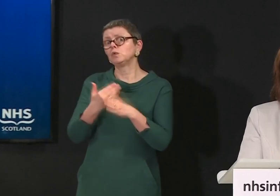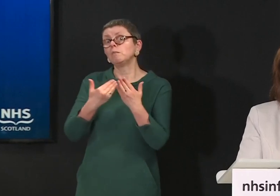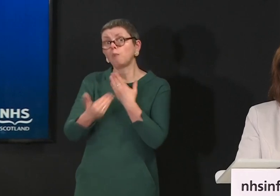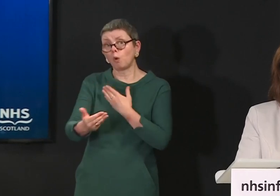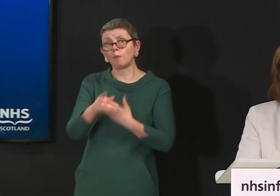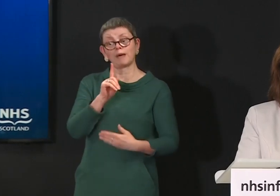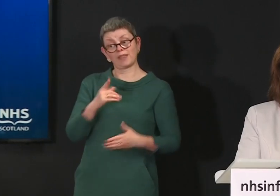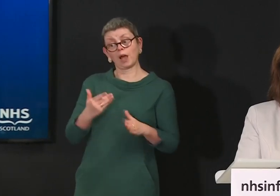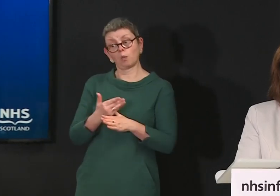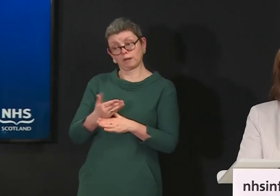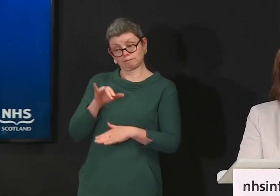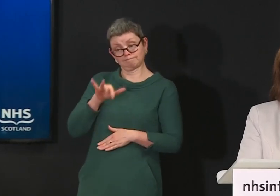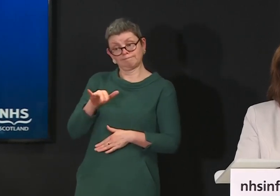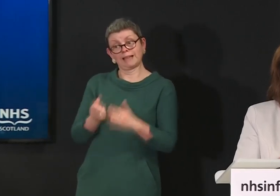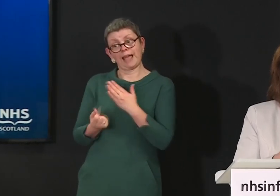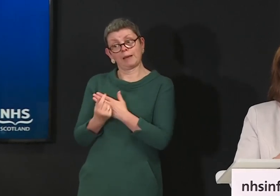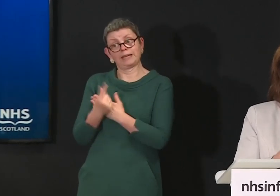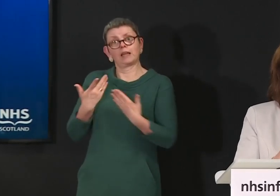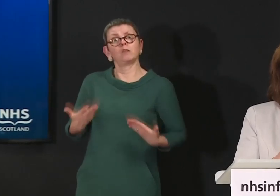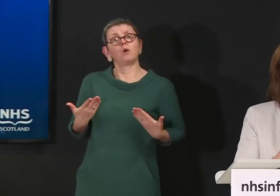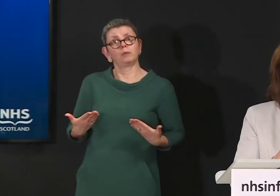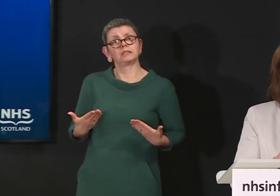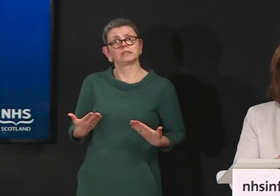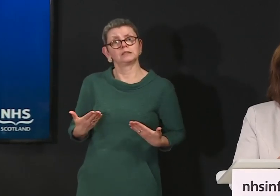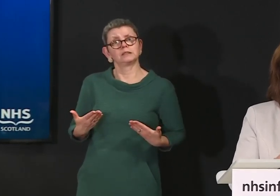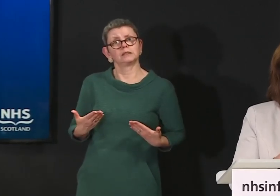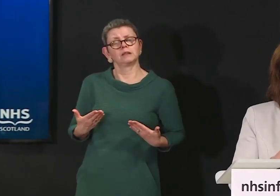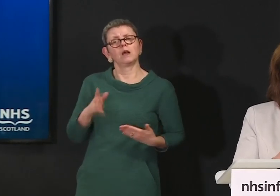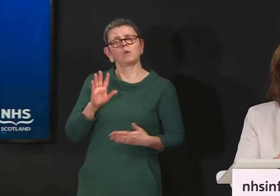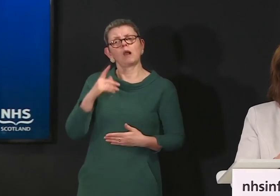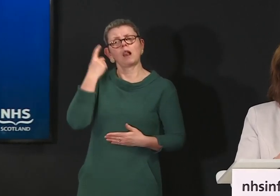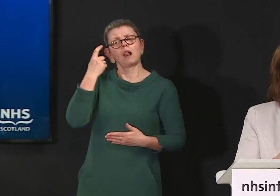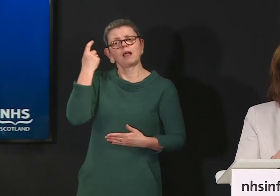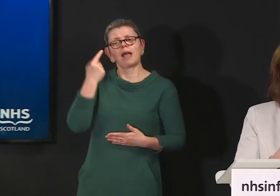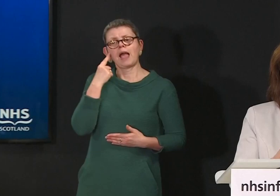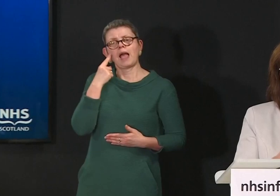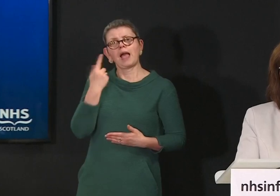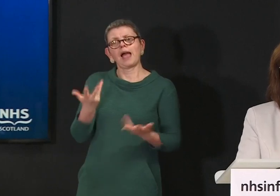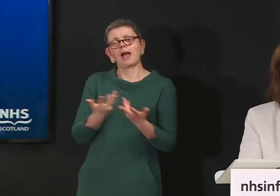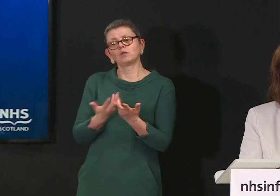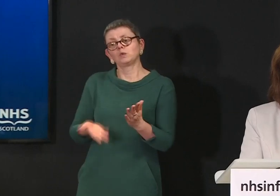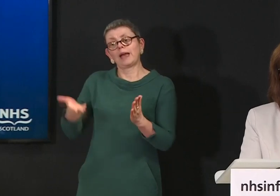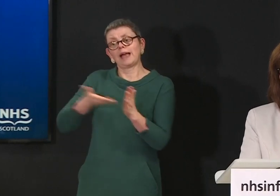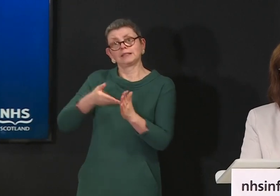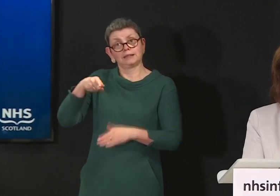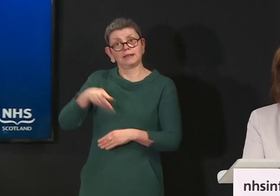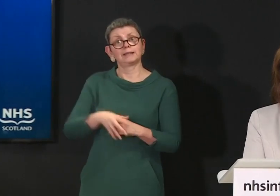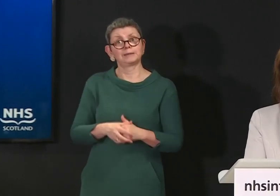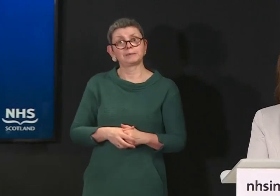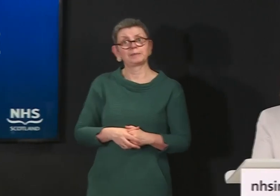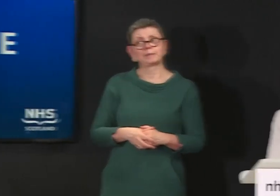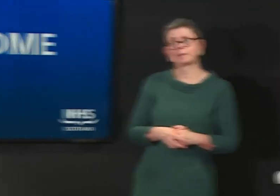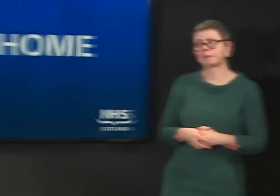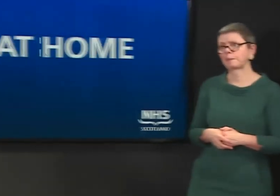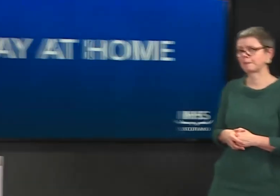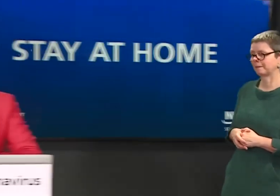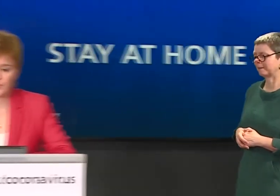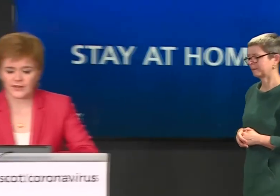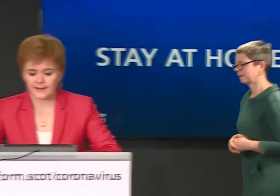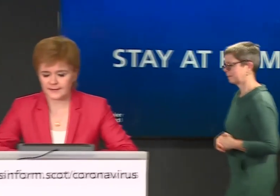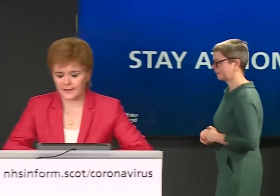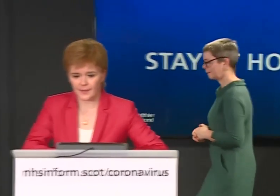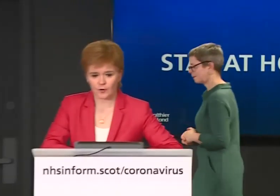is underway to see how we can add to all of that to help individuals in those circumstances. Thank you